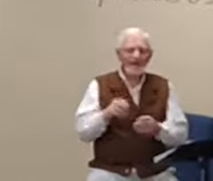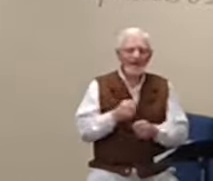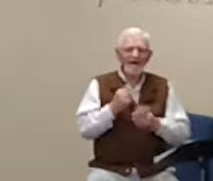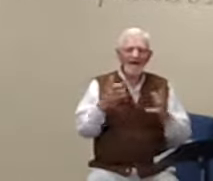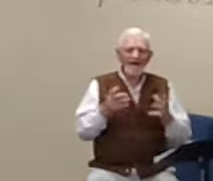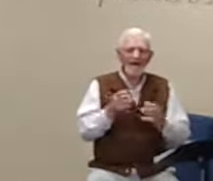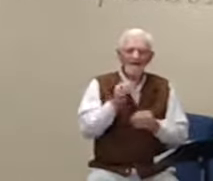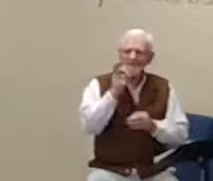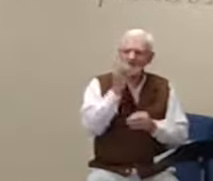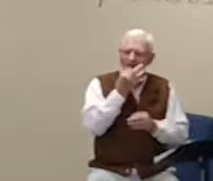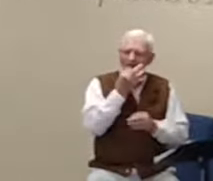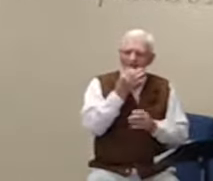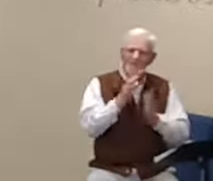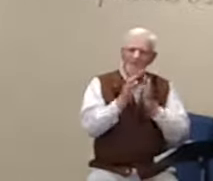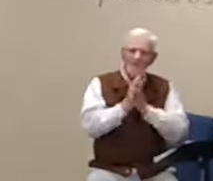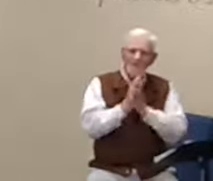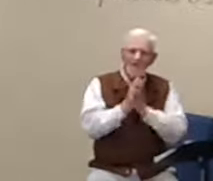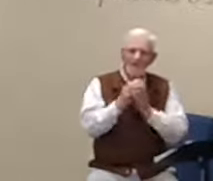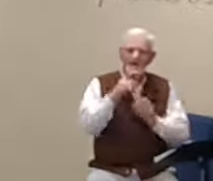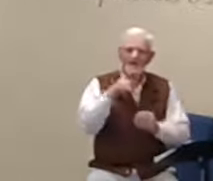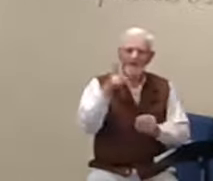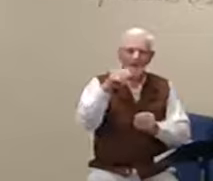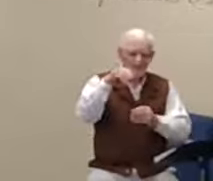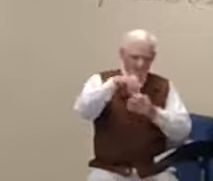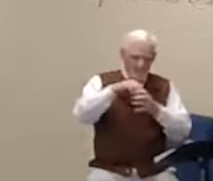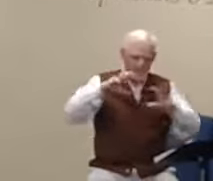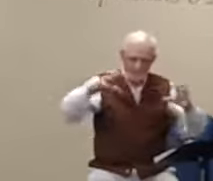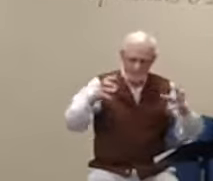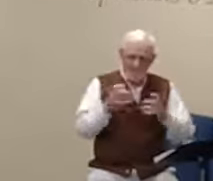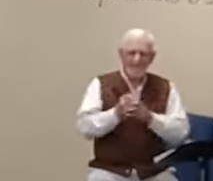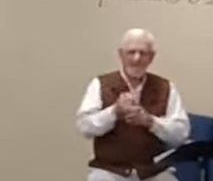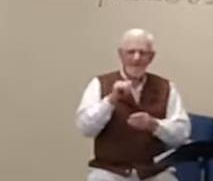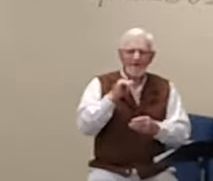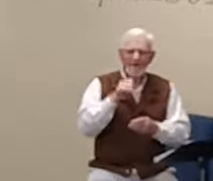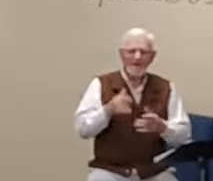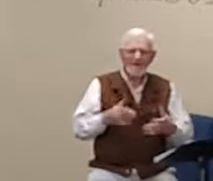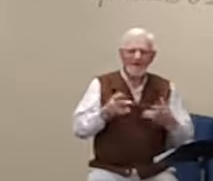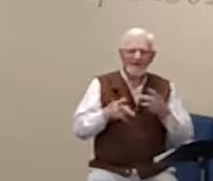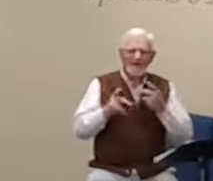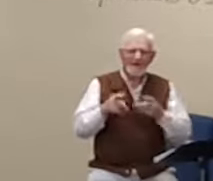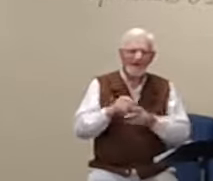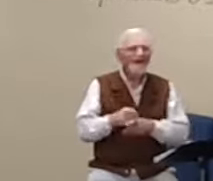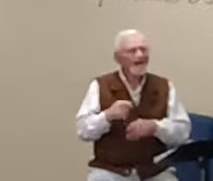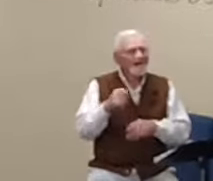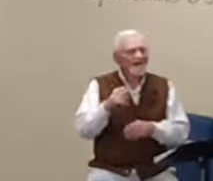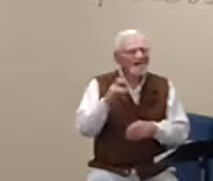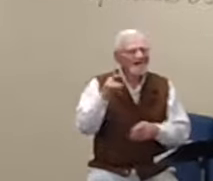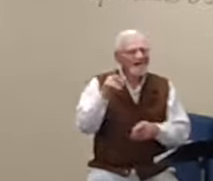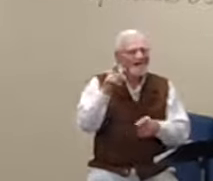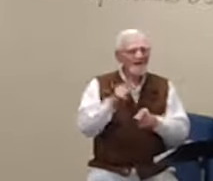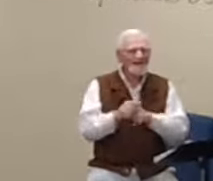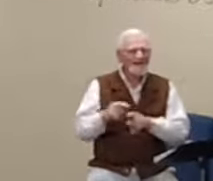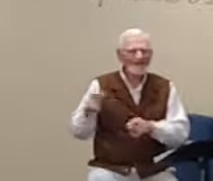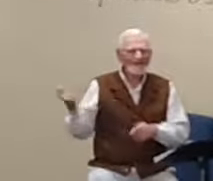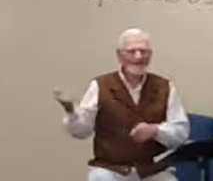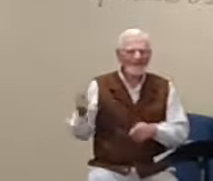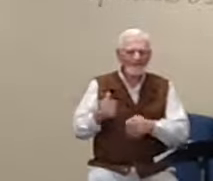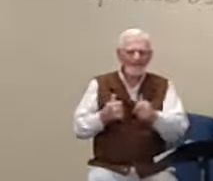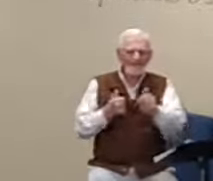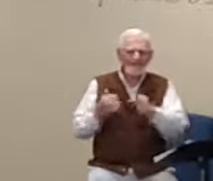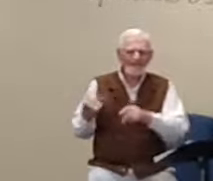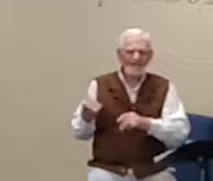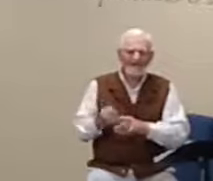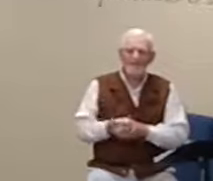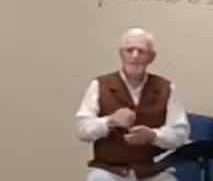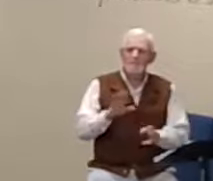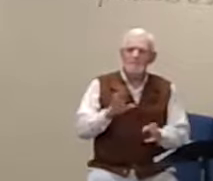of praying, and it just is the Lord was in it, okay? I don't want any young people to say, well, Brother Rue, you know. No, that was just